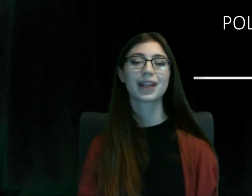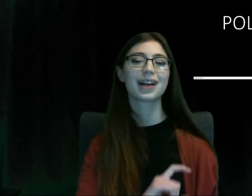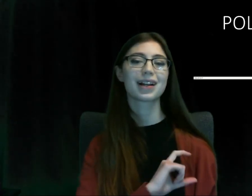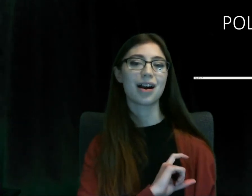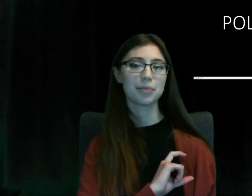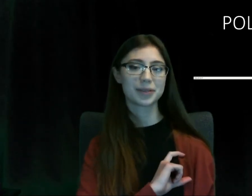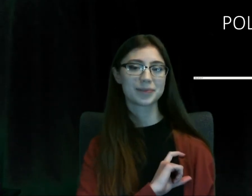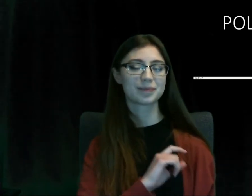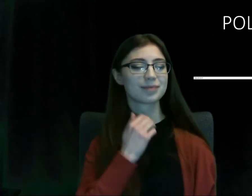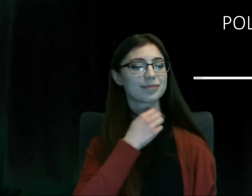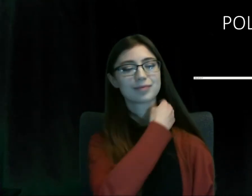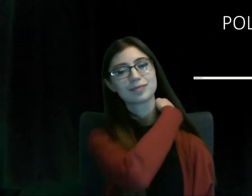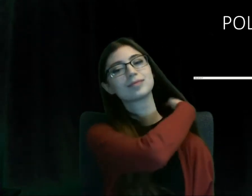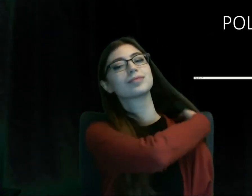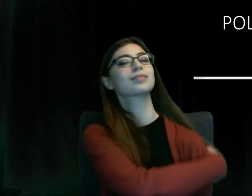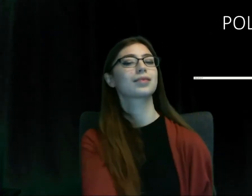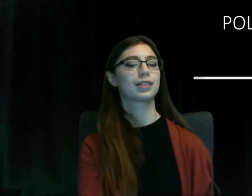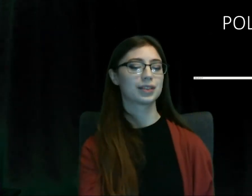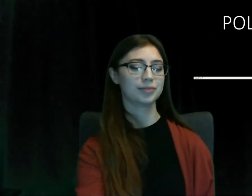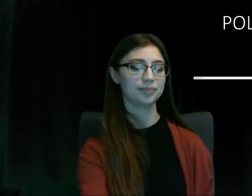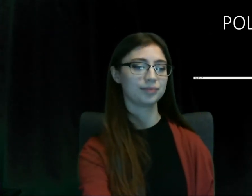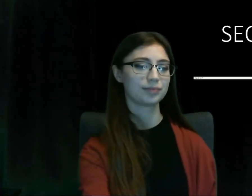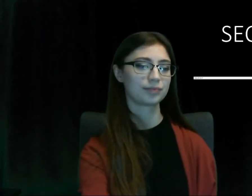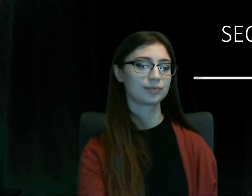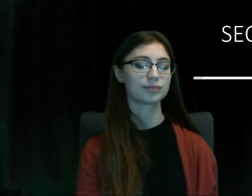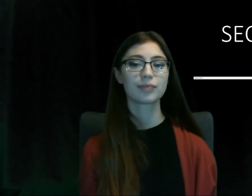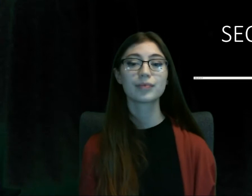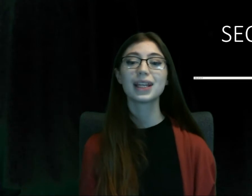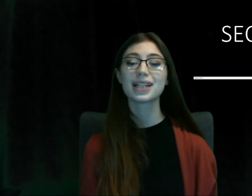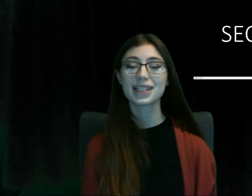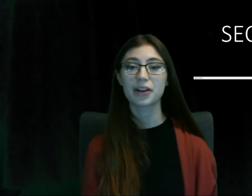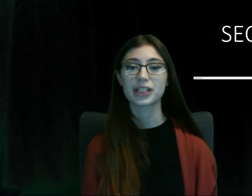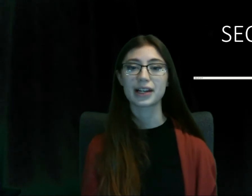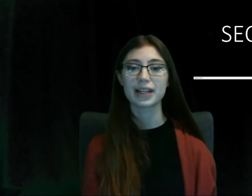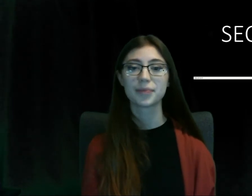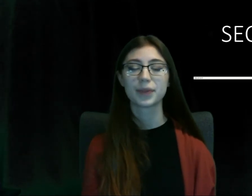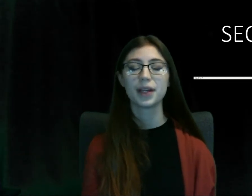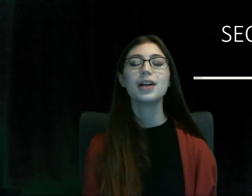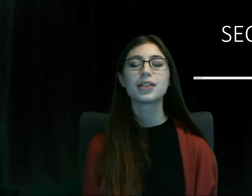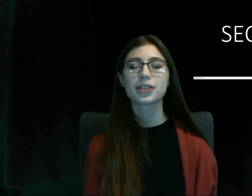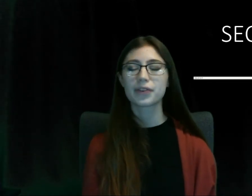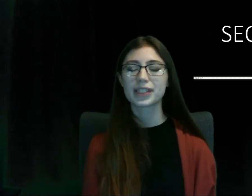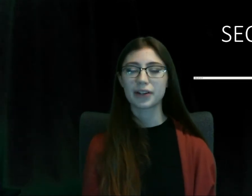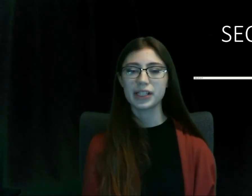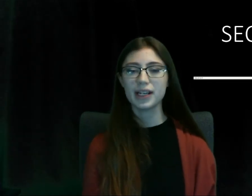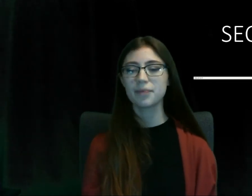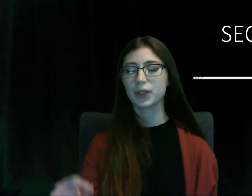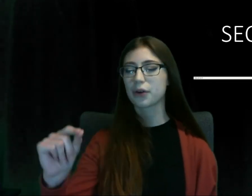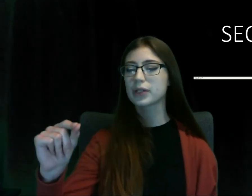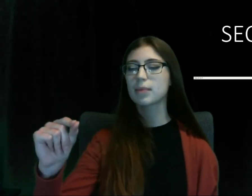cop. Secretary. So for secretary, you're going to make